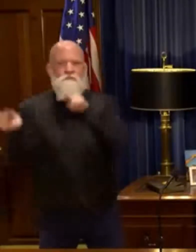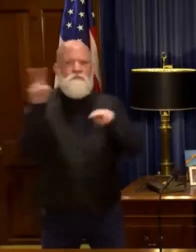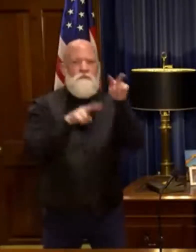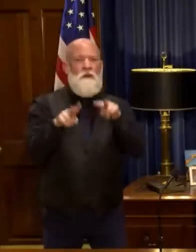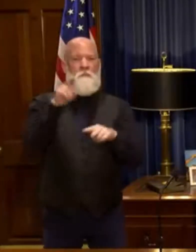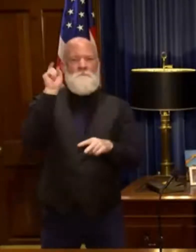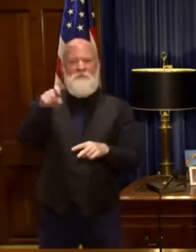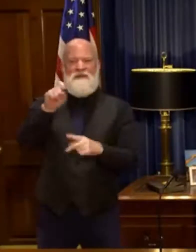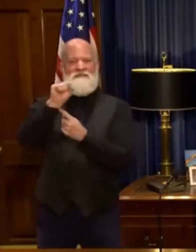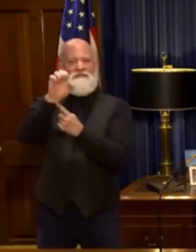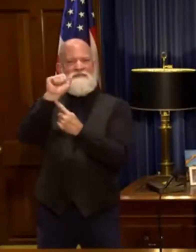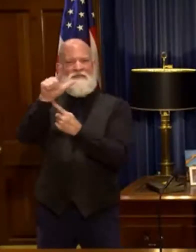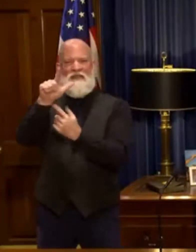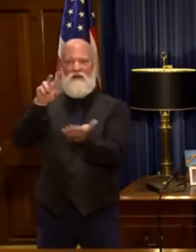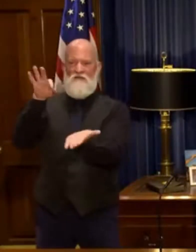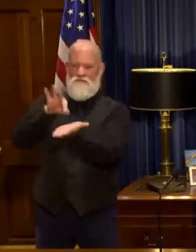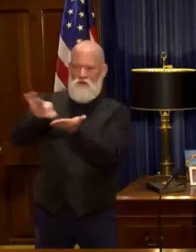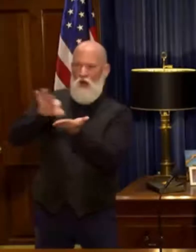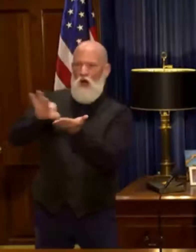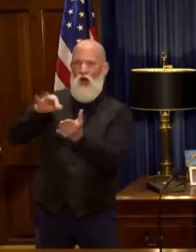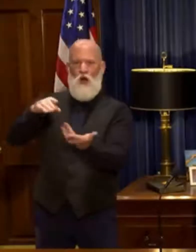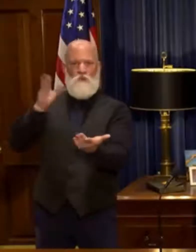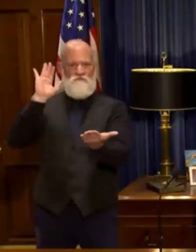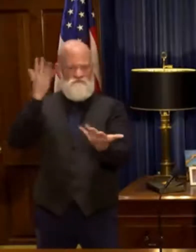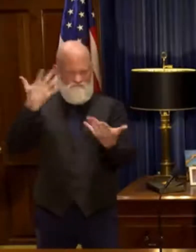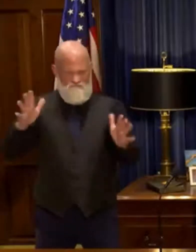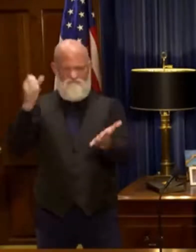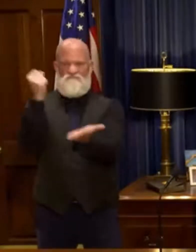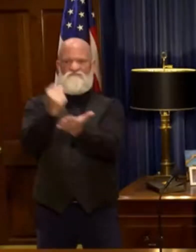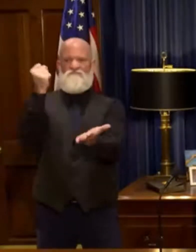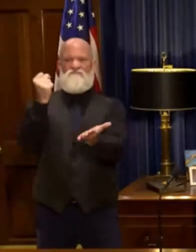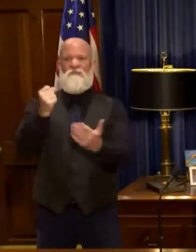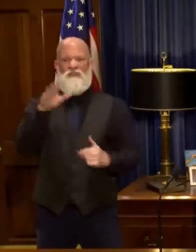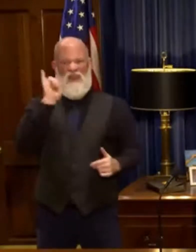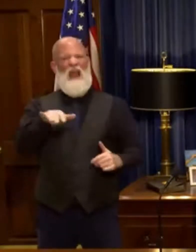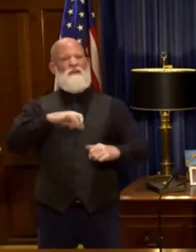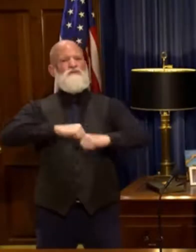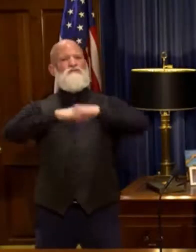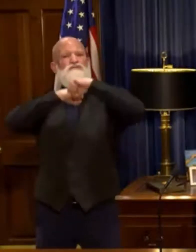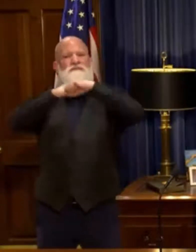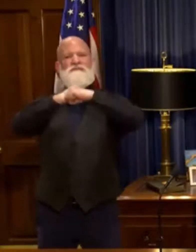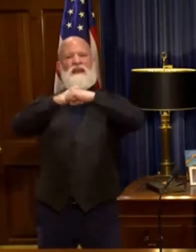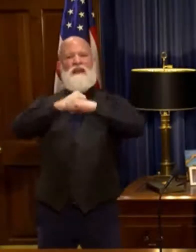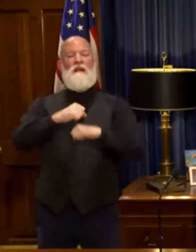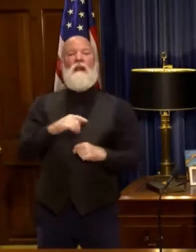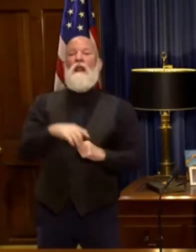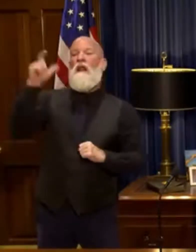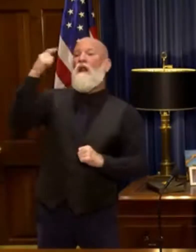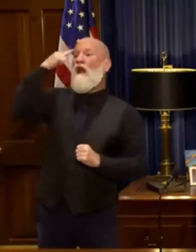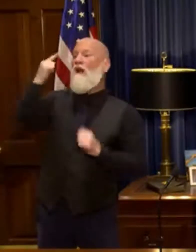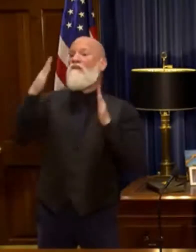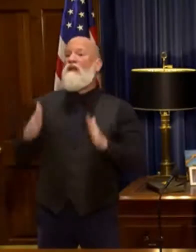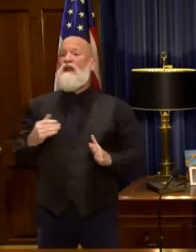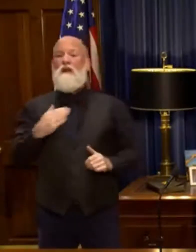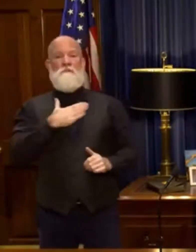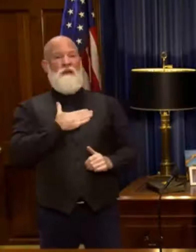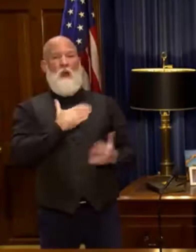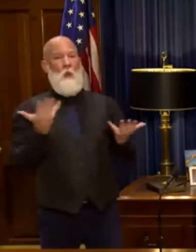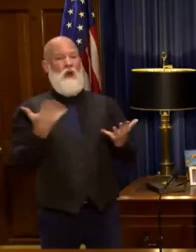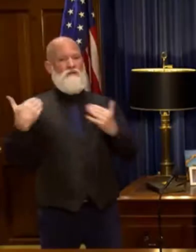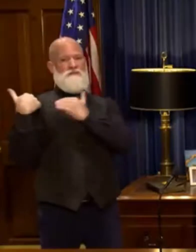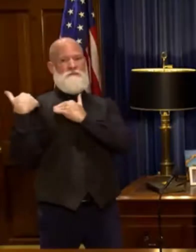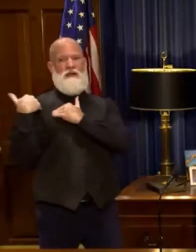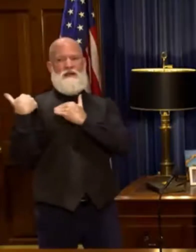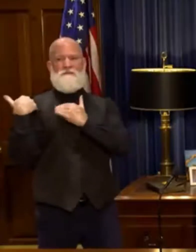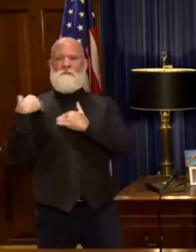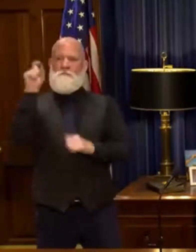of the ballot box must be protected. As governor, I have a solemn responsibility to follow the law, and that is what I